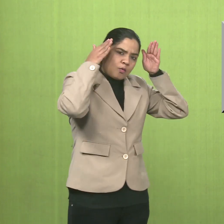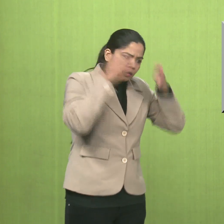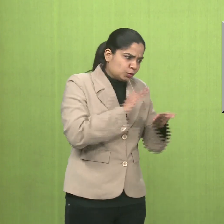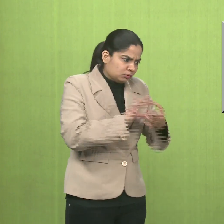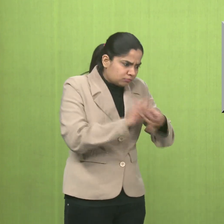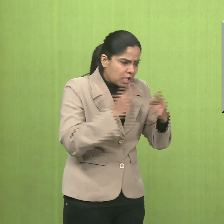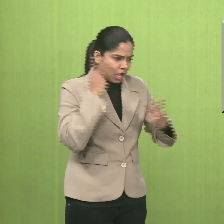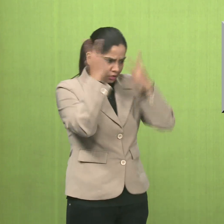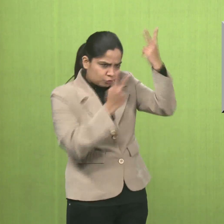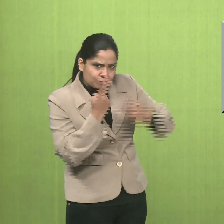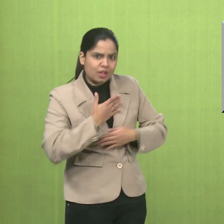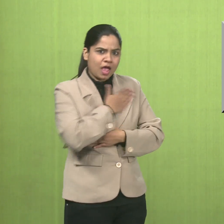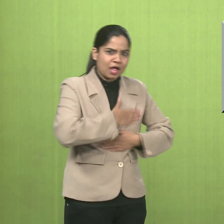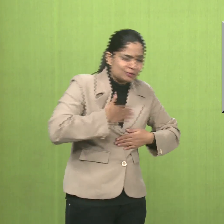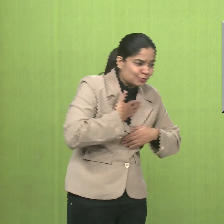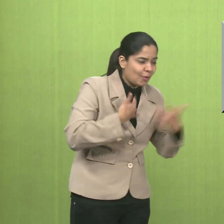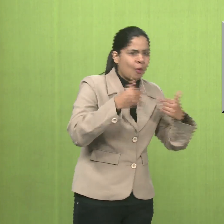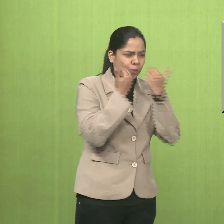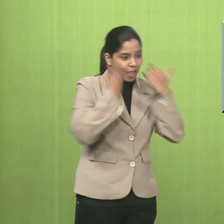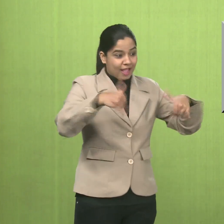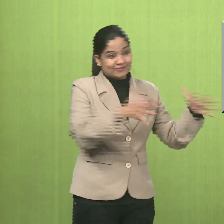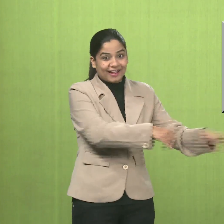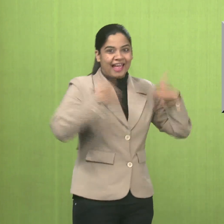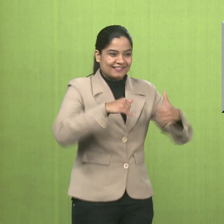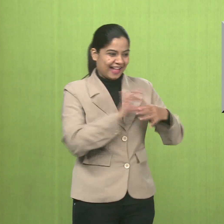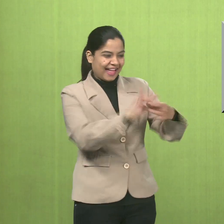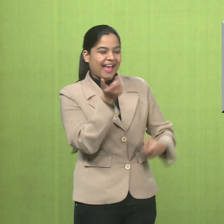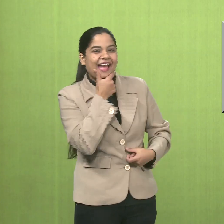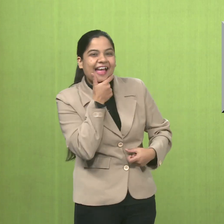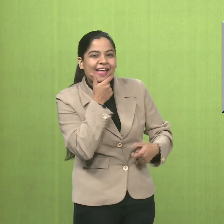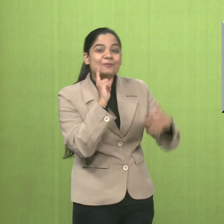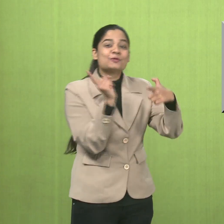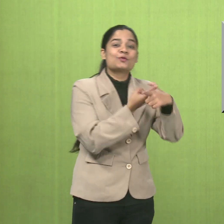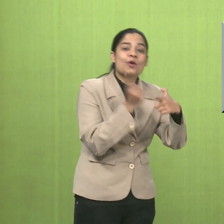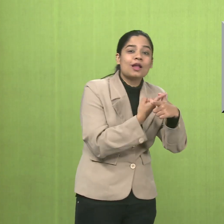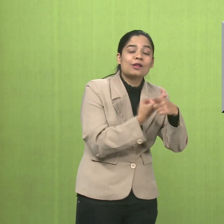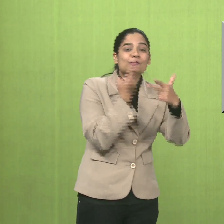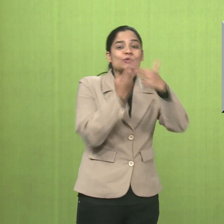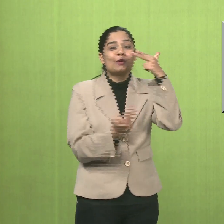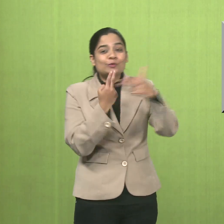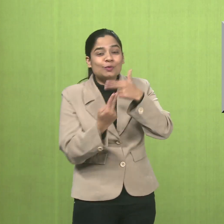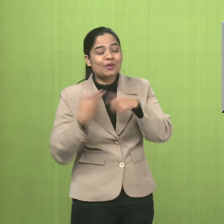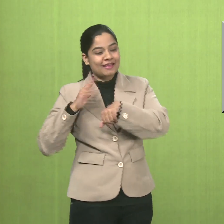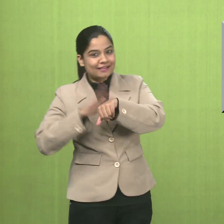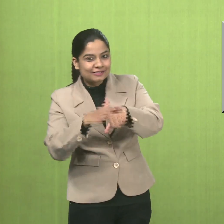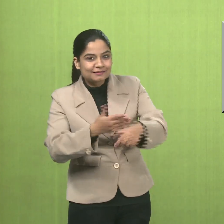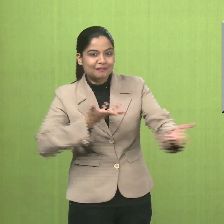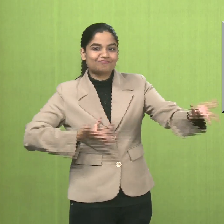It's very important that providing recreational facilities to young people, providing them a good laugh, sharing